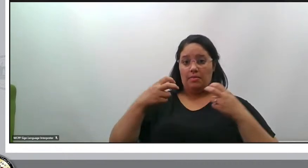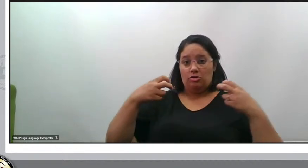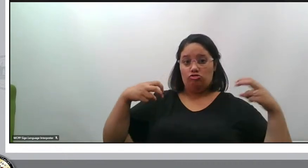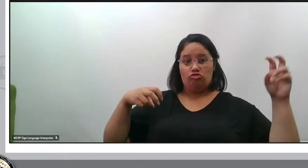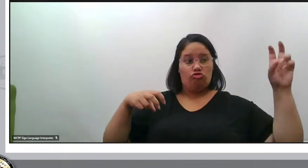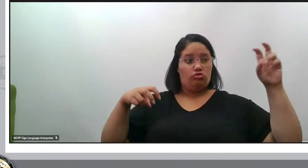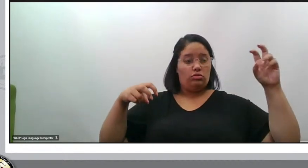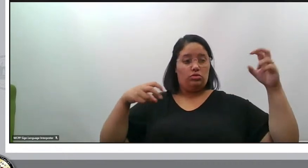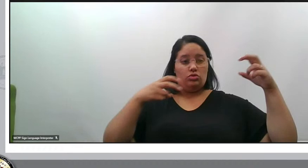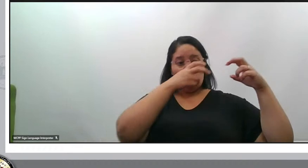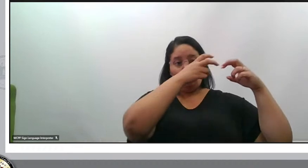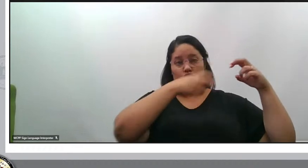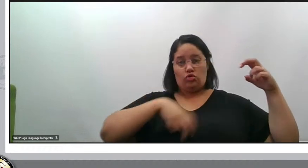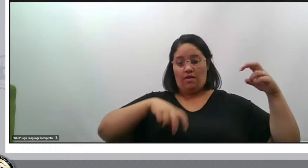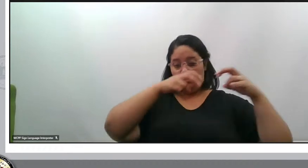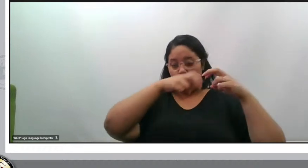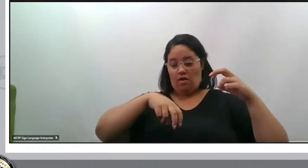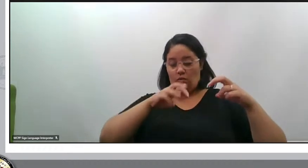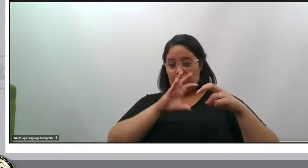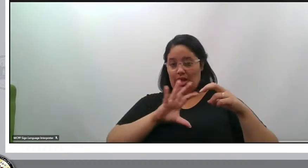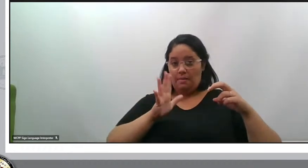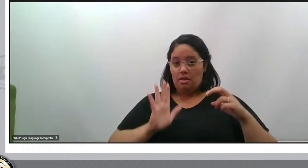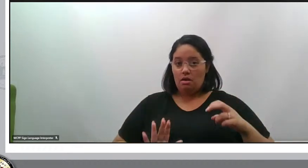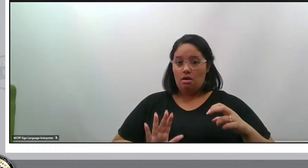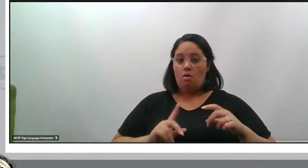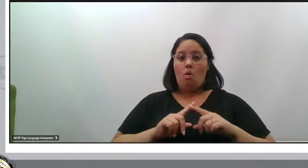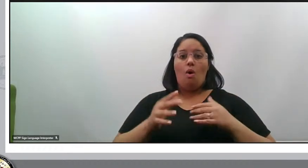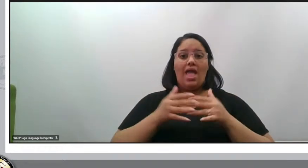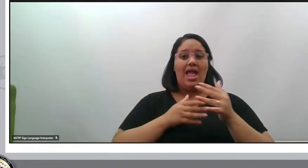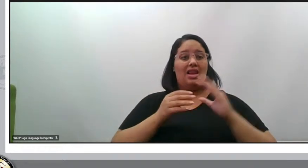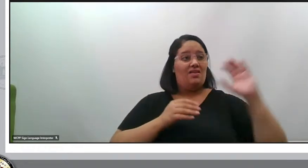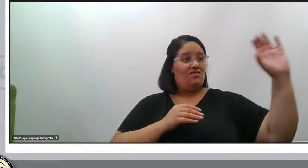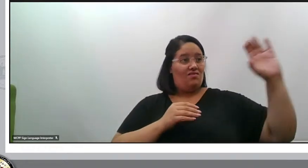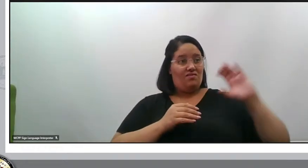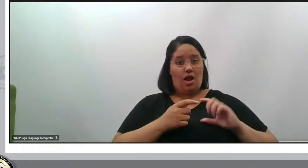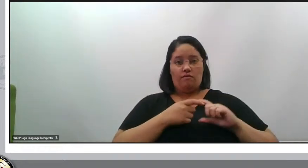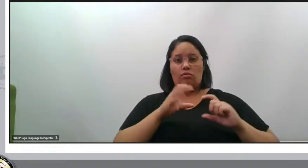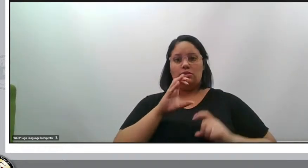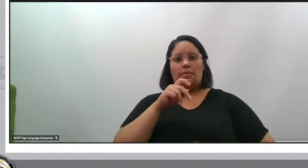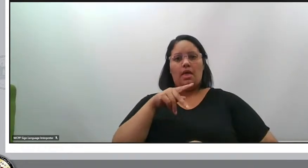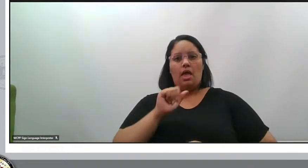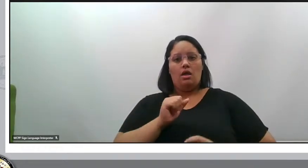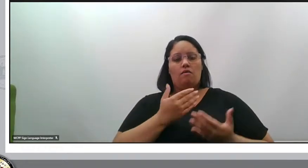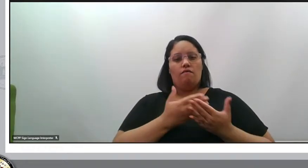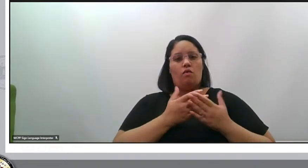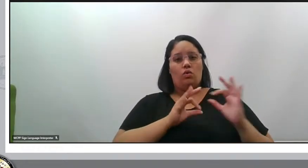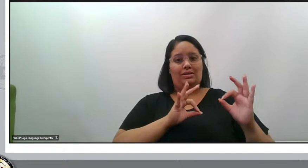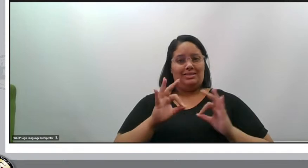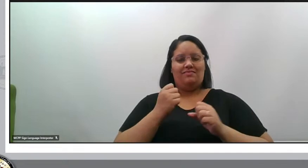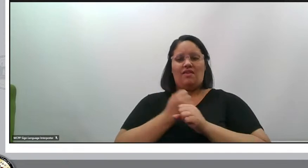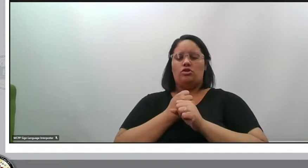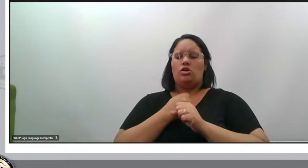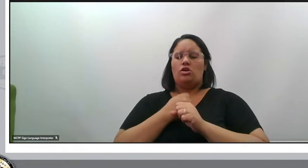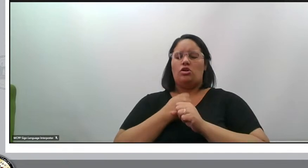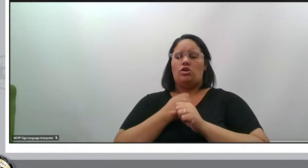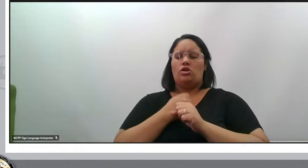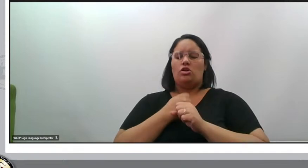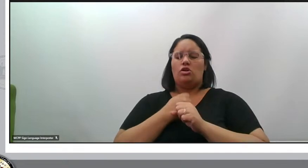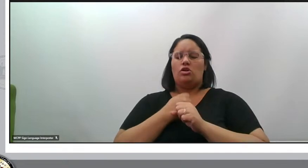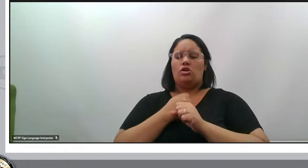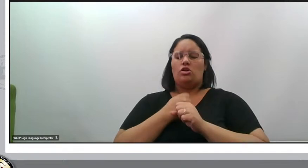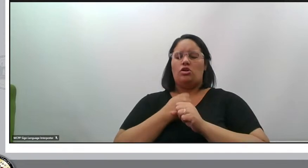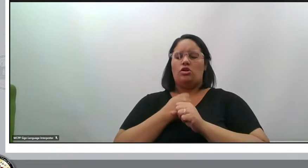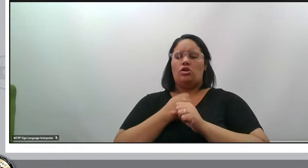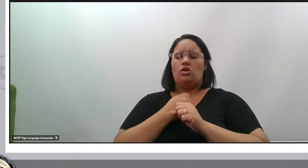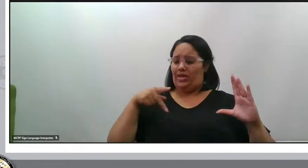Cape? And is any funding coming from the CPA for fulfilling that function? I'm just not quite clear what we